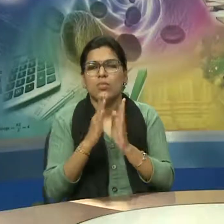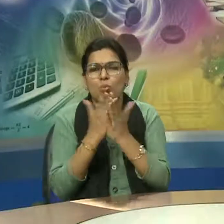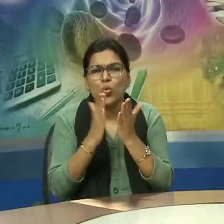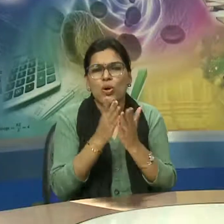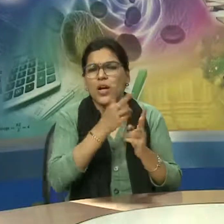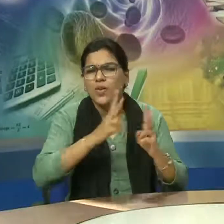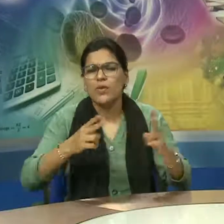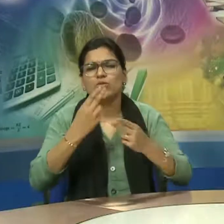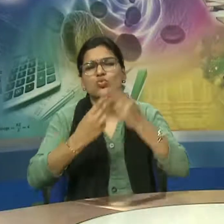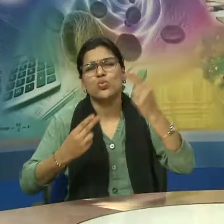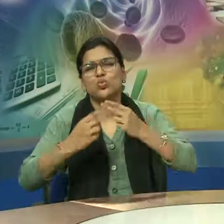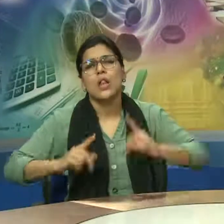2019.